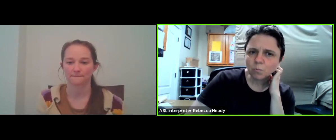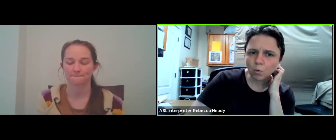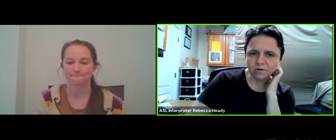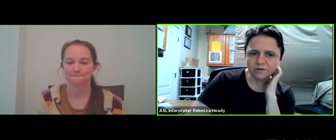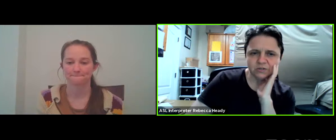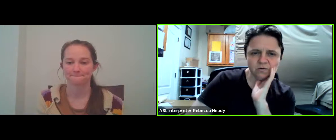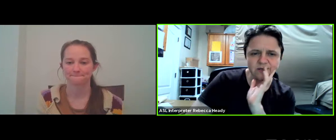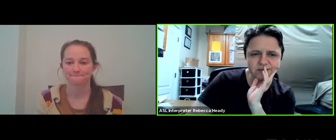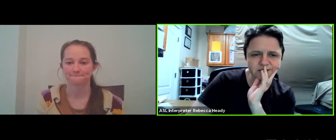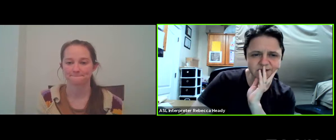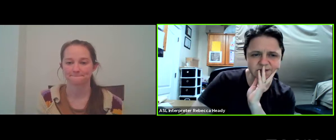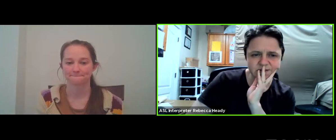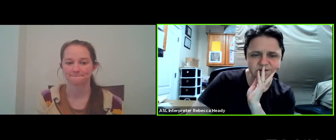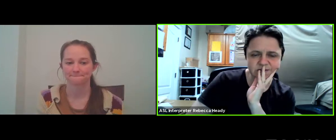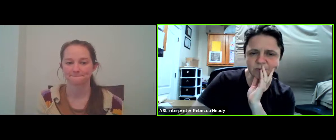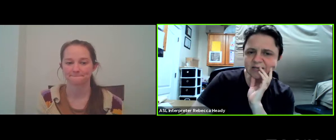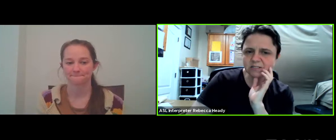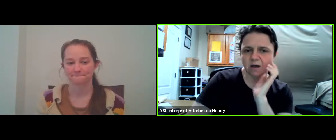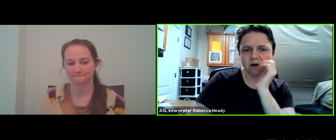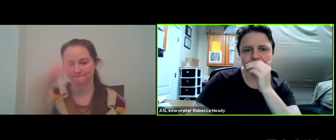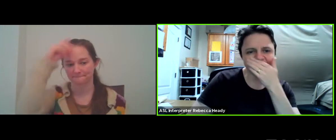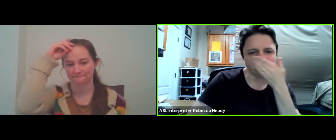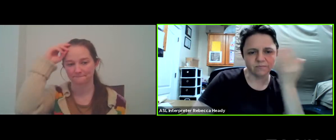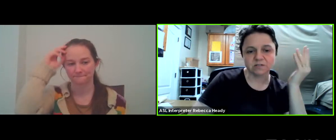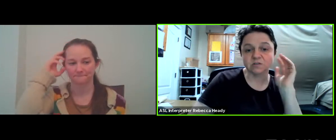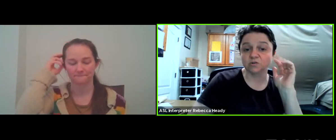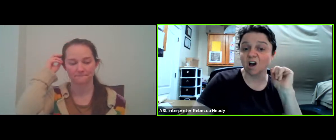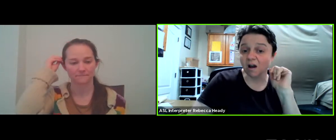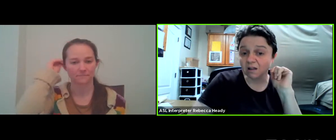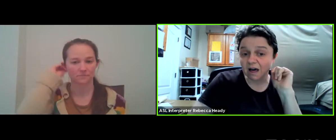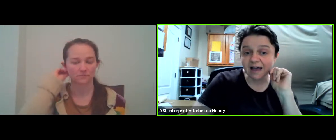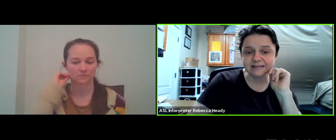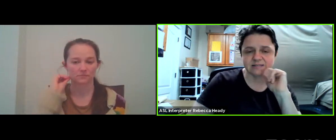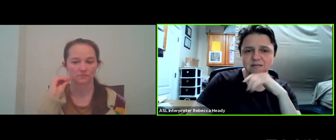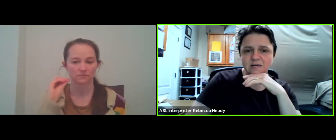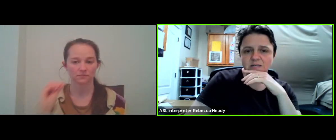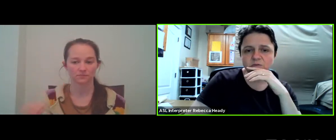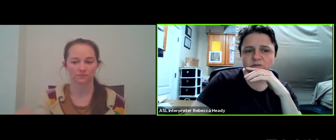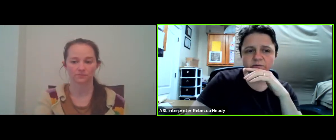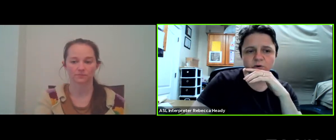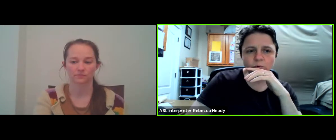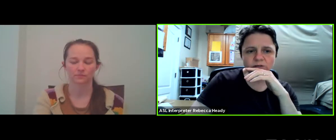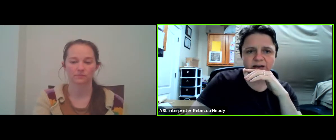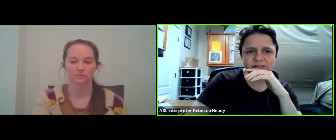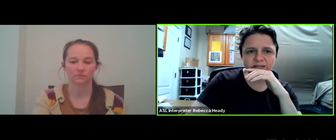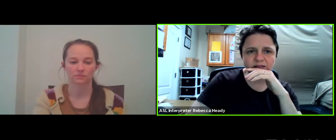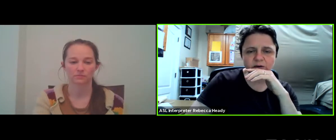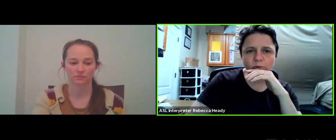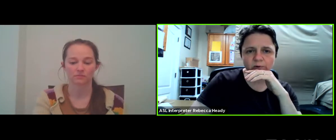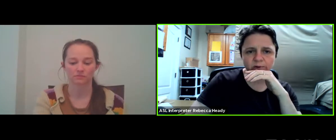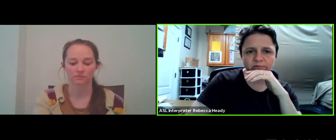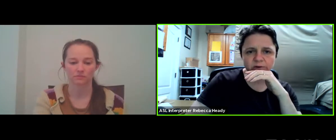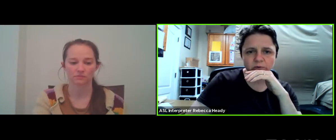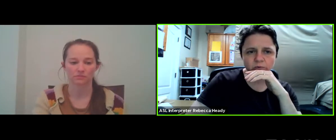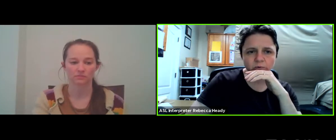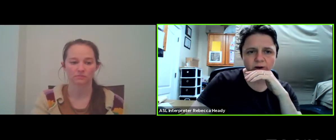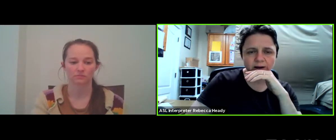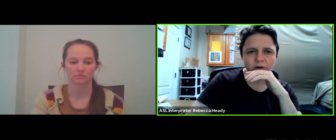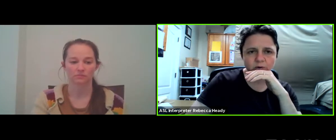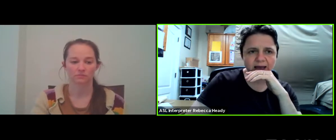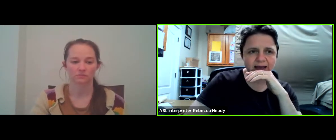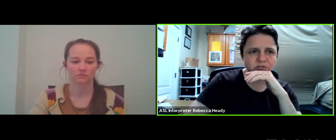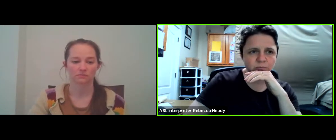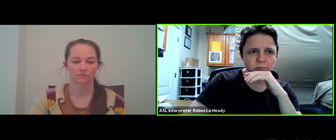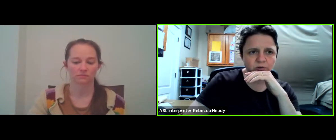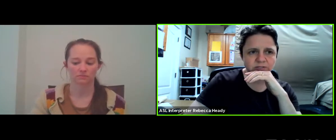There's more to this sweet talk. There's also talk a lot. So there's a few more signs. I think when we review,